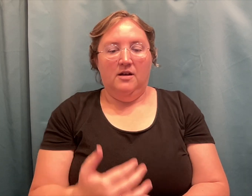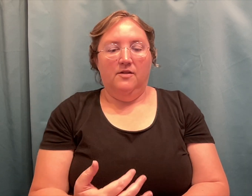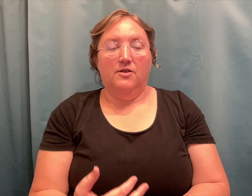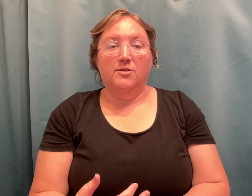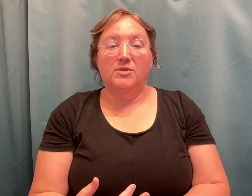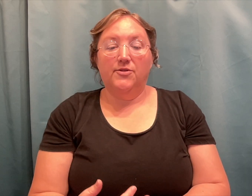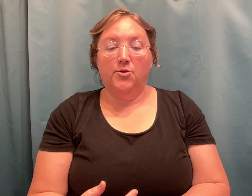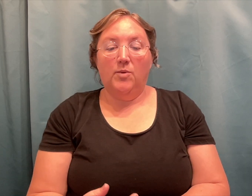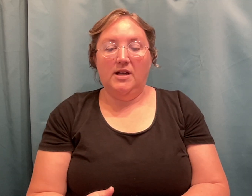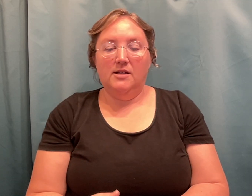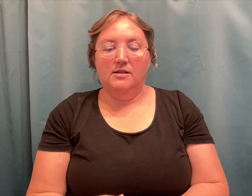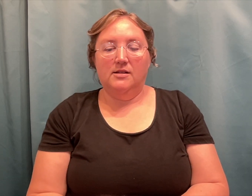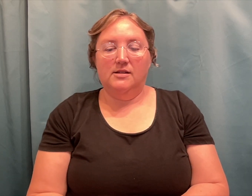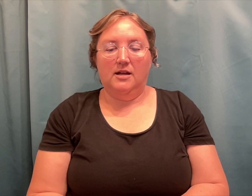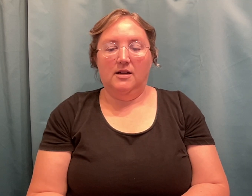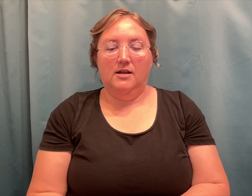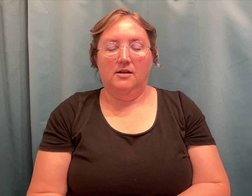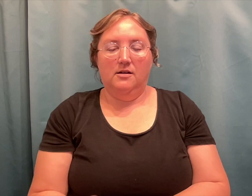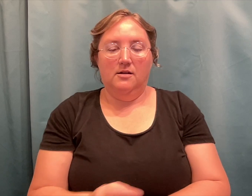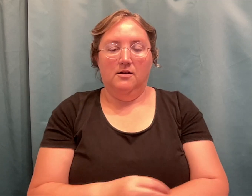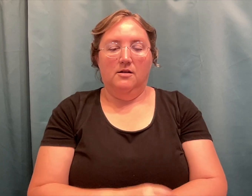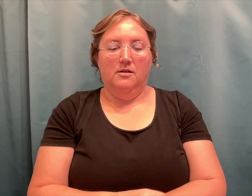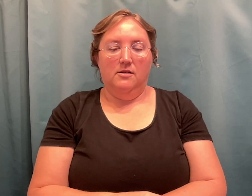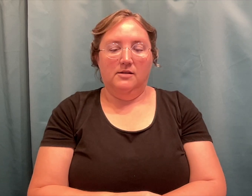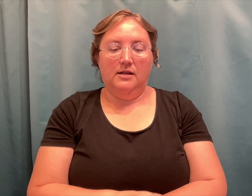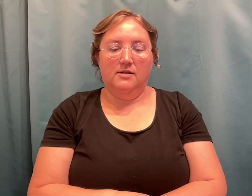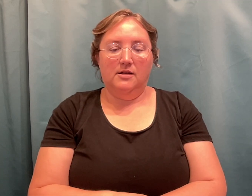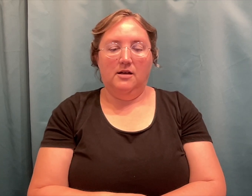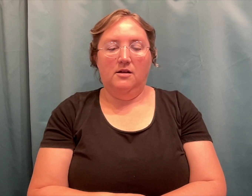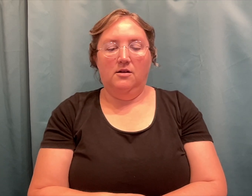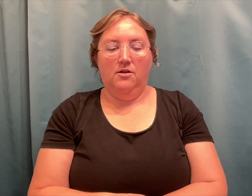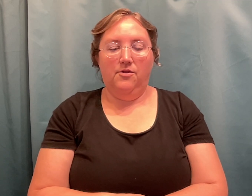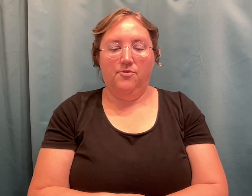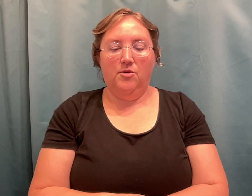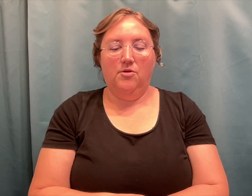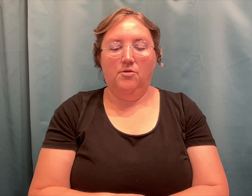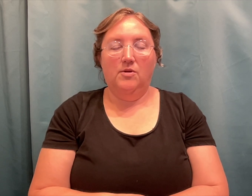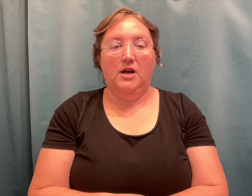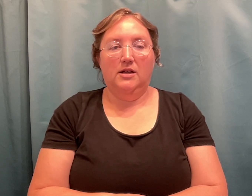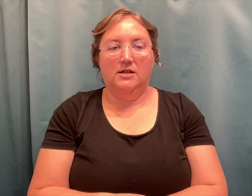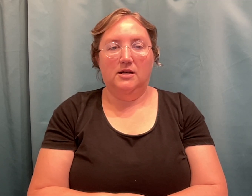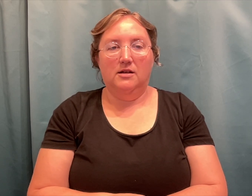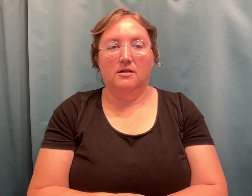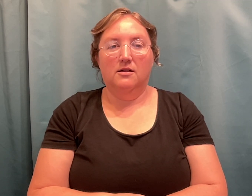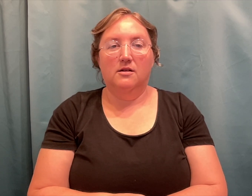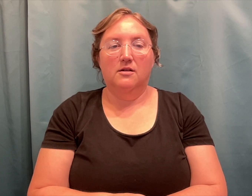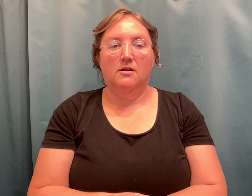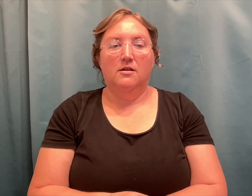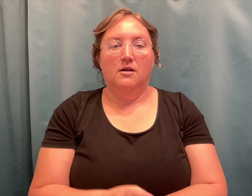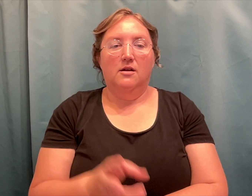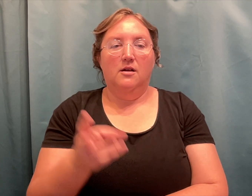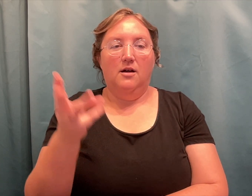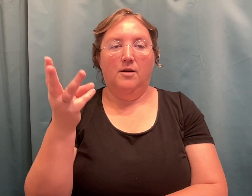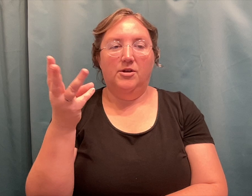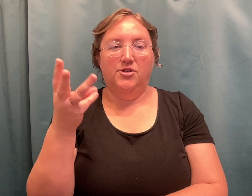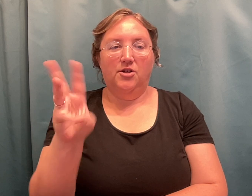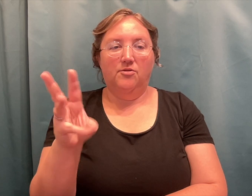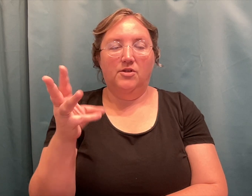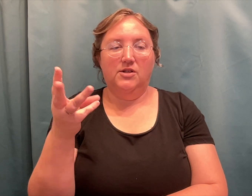There's some different ways to sign 16 through 19. I'm going to show you this